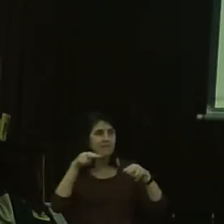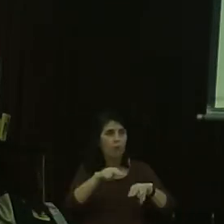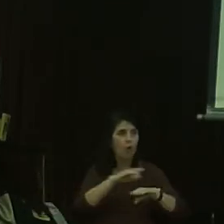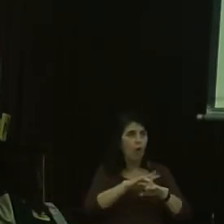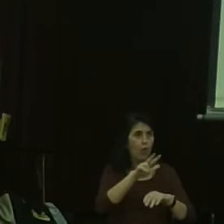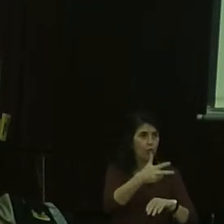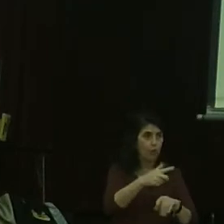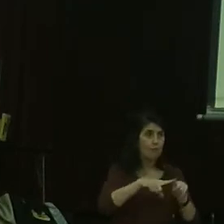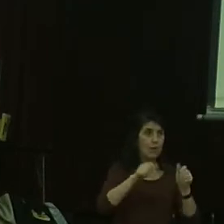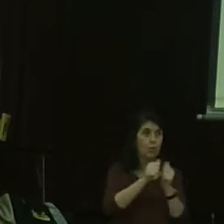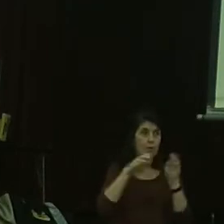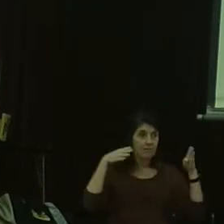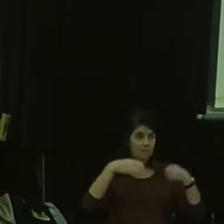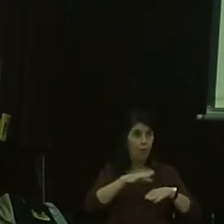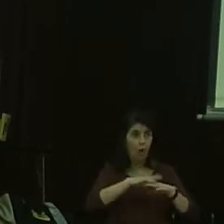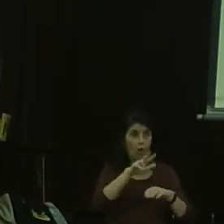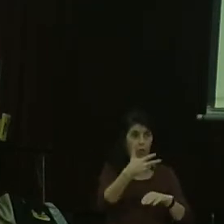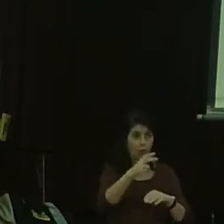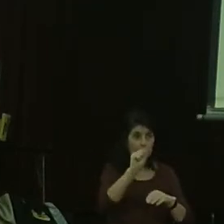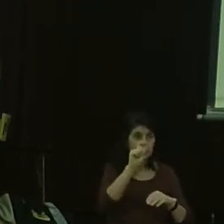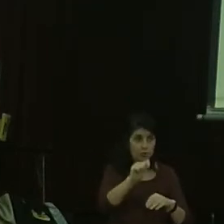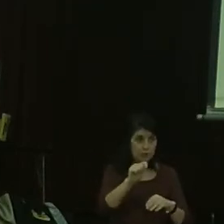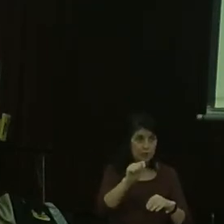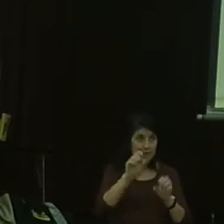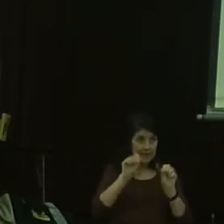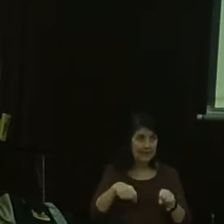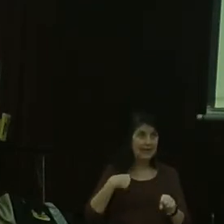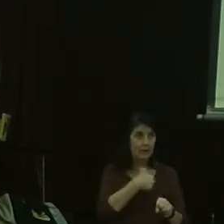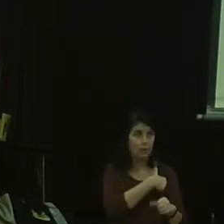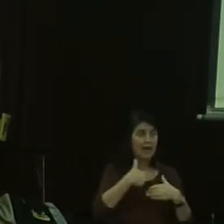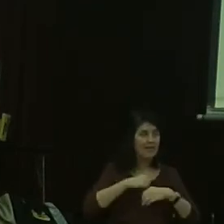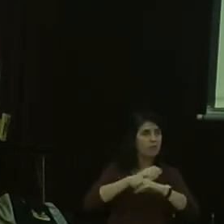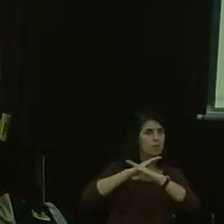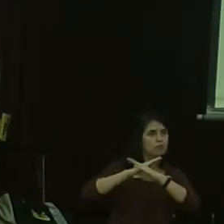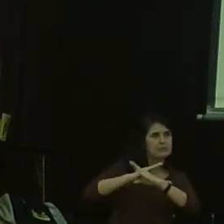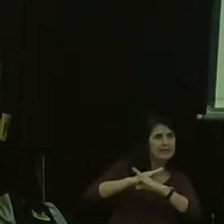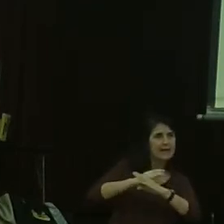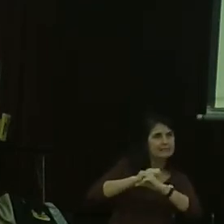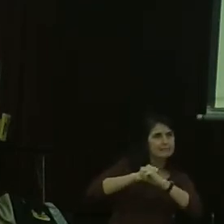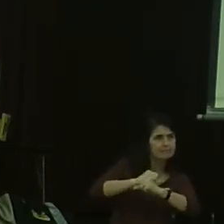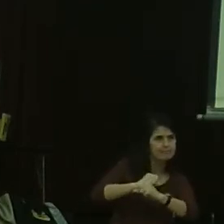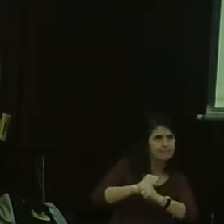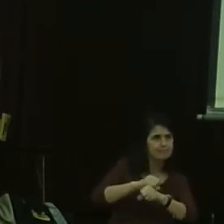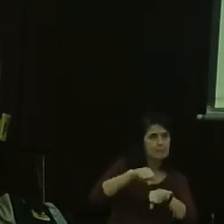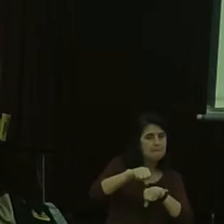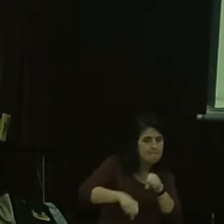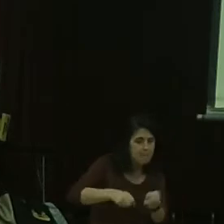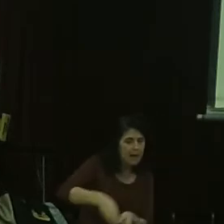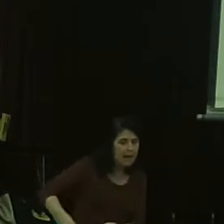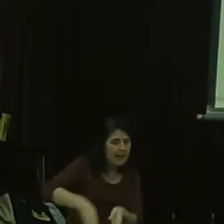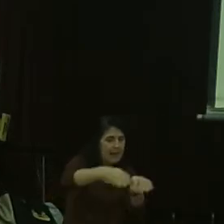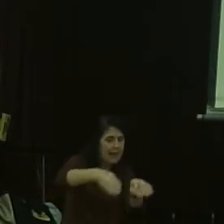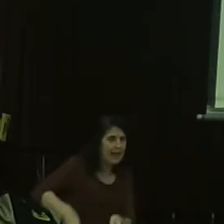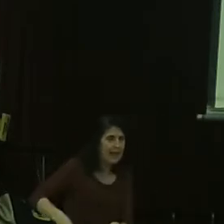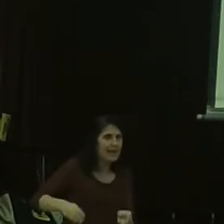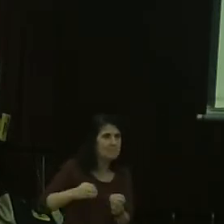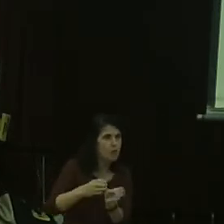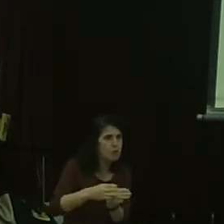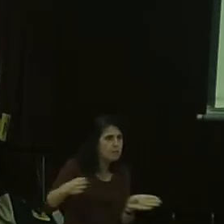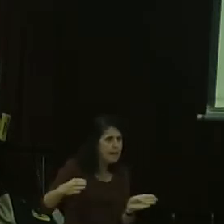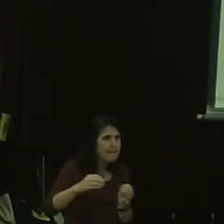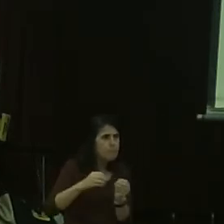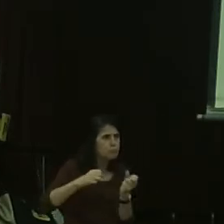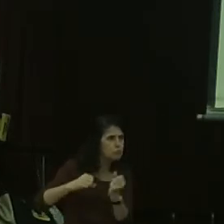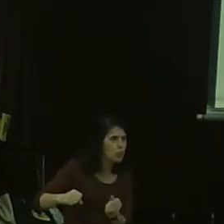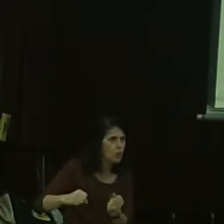with the focus on Third, is there a way for protected bike lanes, something a little tougher, sturdier that protects people?